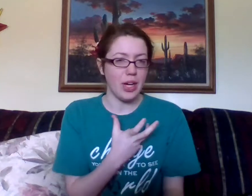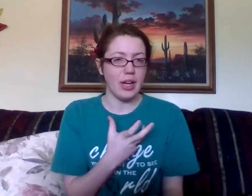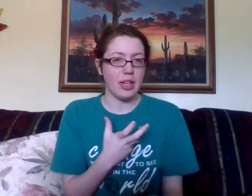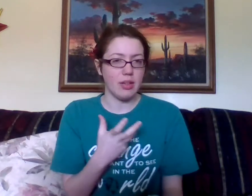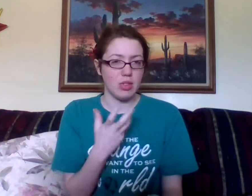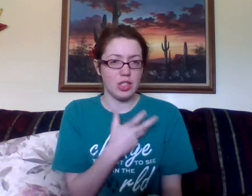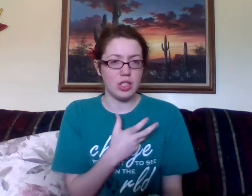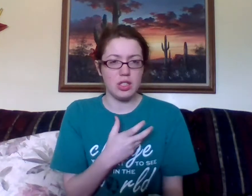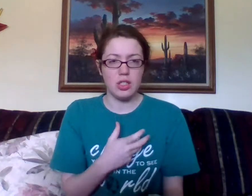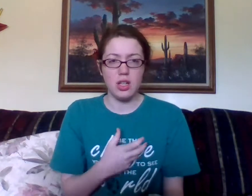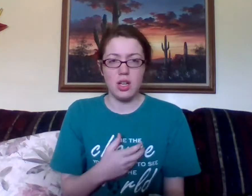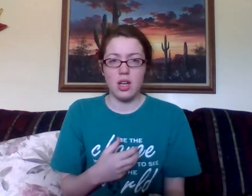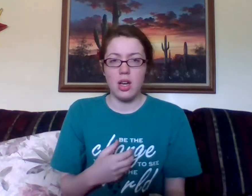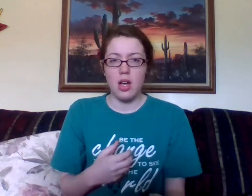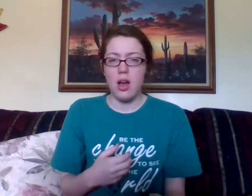angry. It was